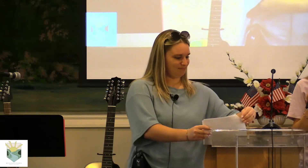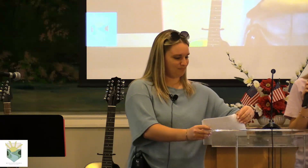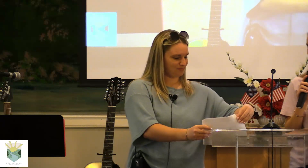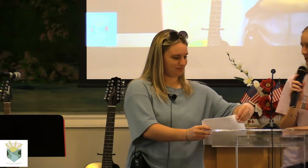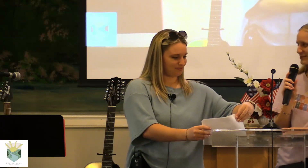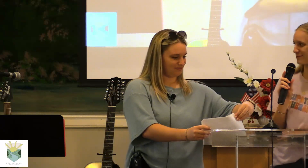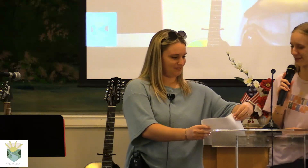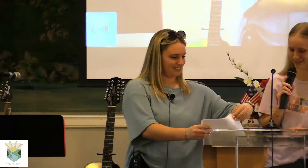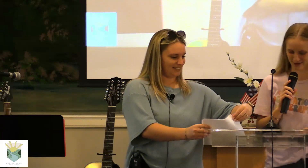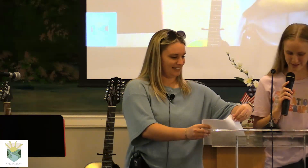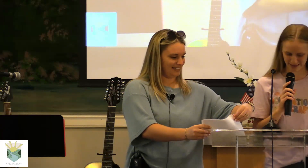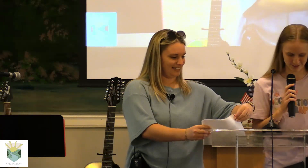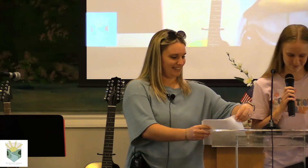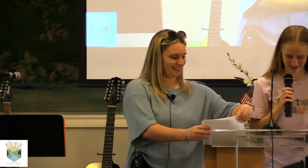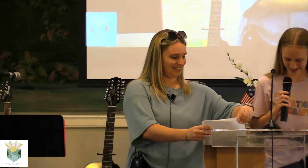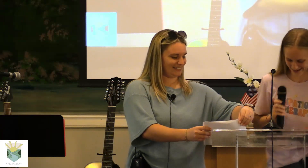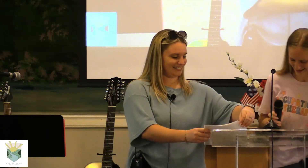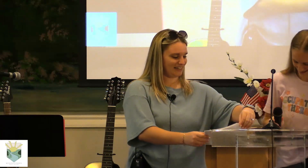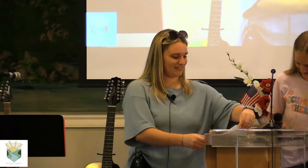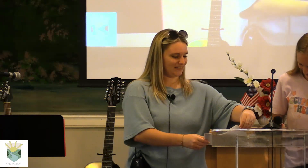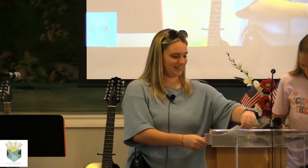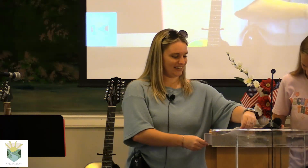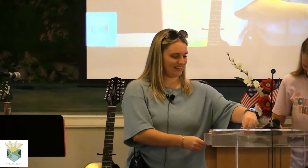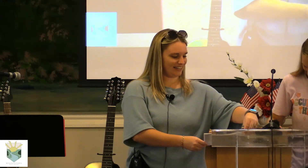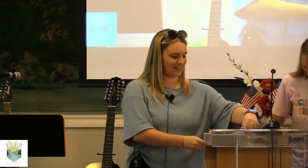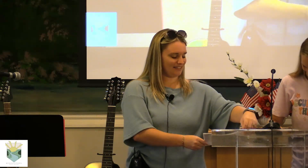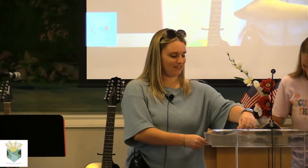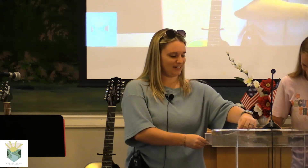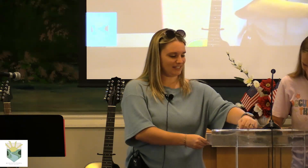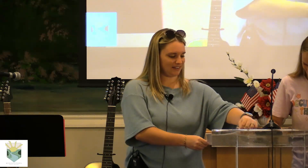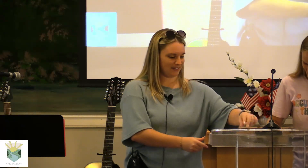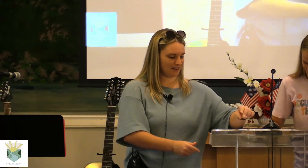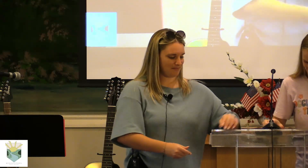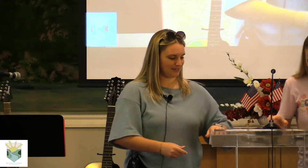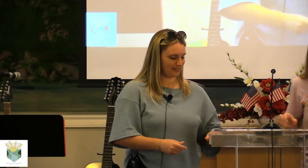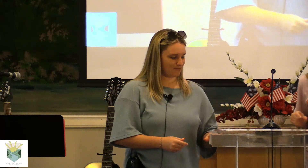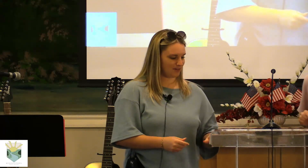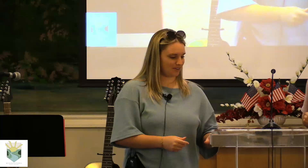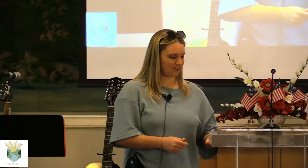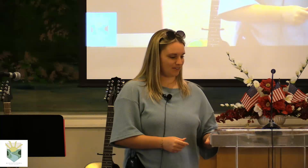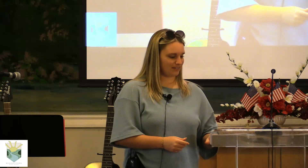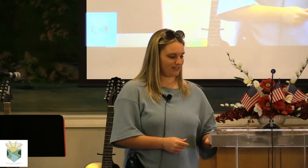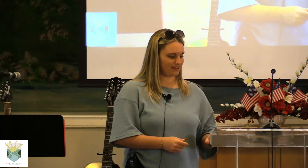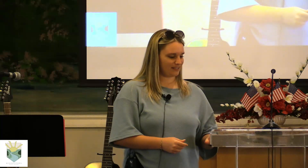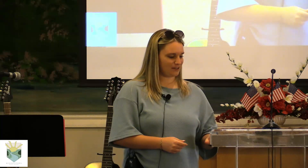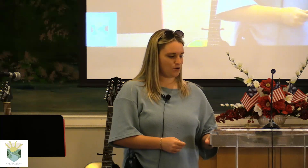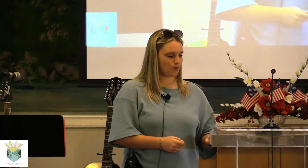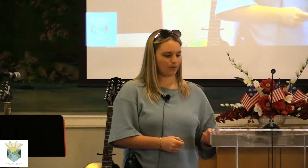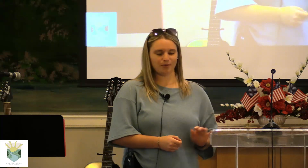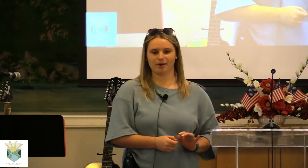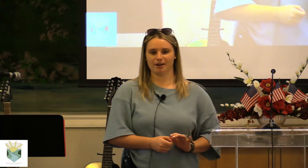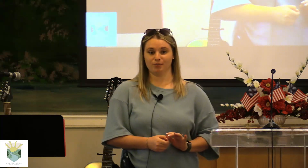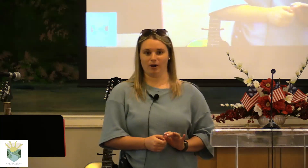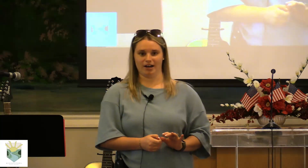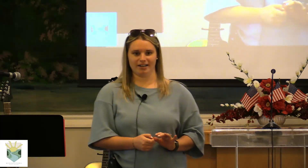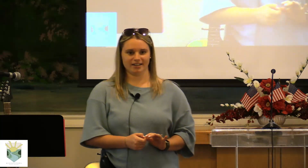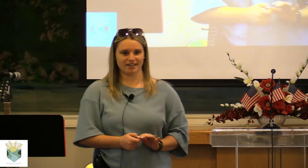moral support. This is all Baily show. But So at the very top, we'll who, what, when, where, and why.